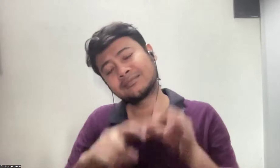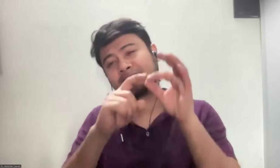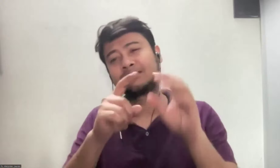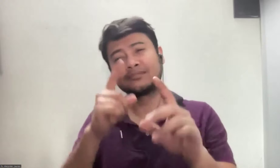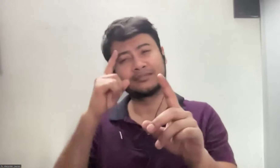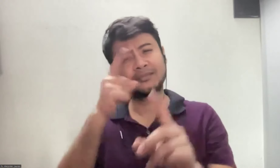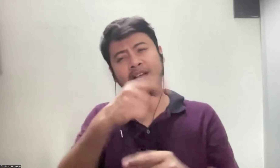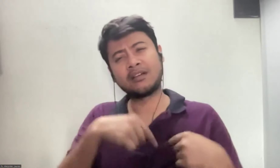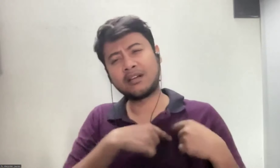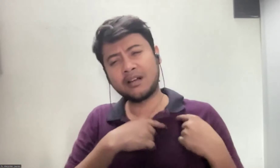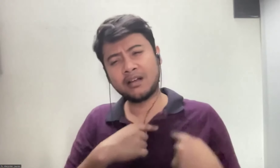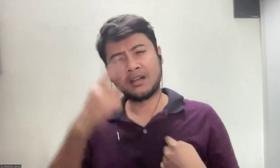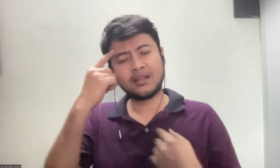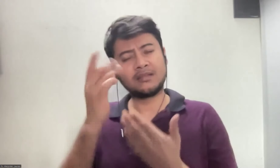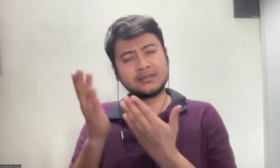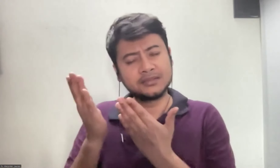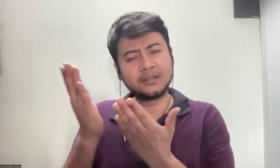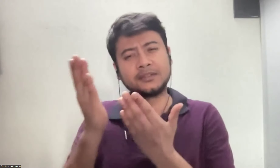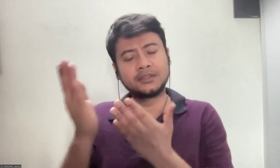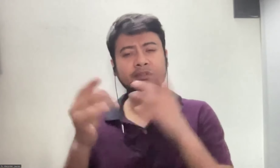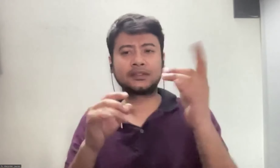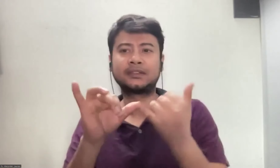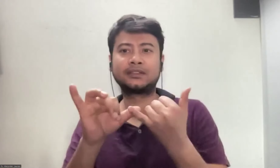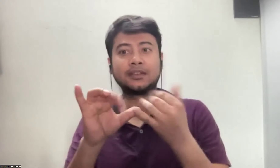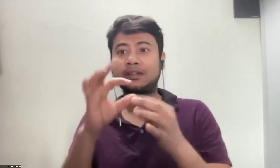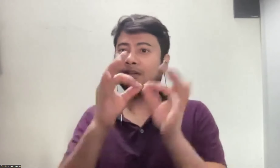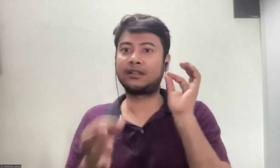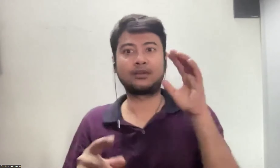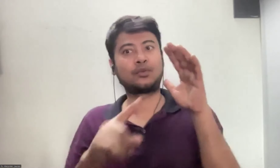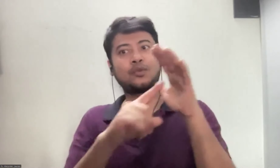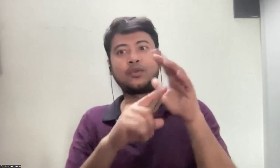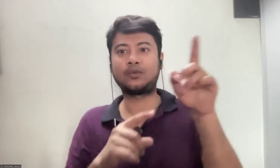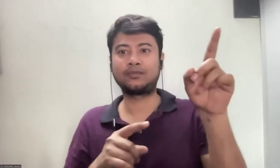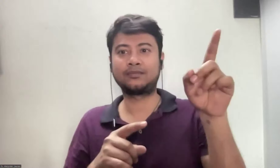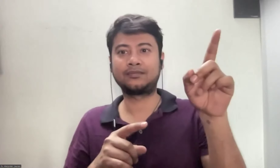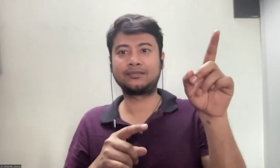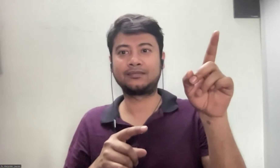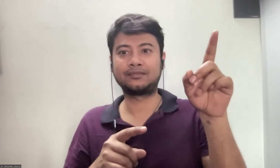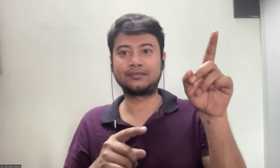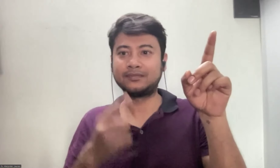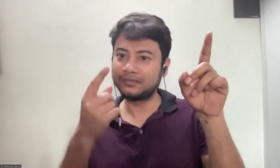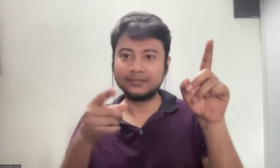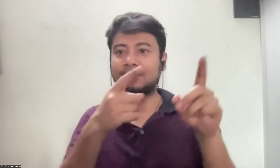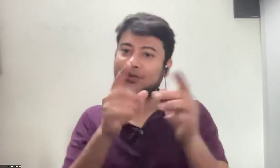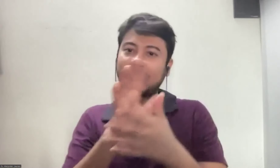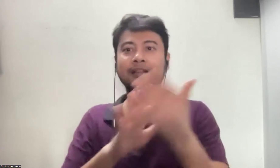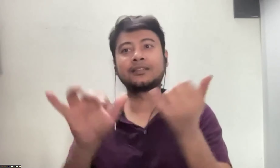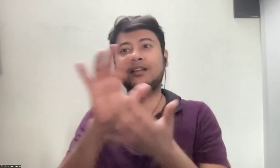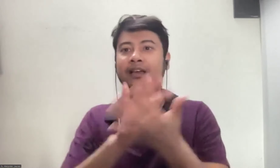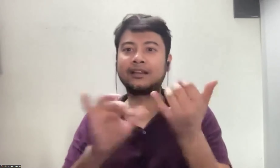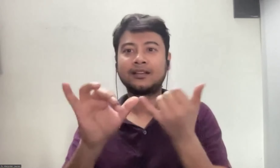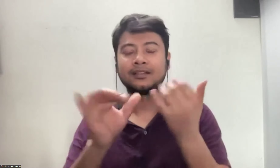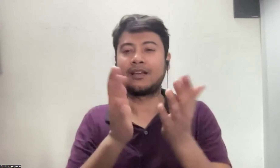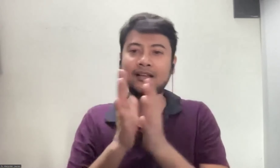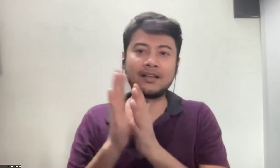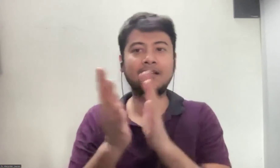a very pure devotee of the Lord. And if we approach her similarly, she will also make